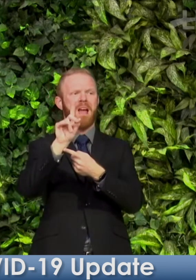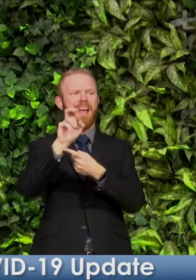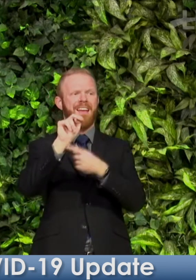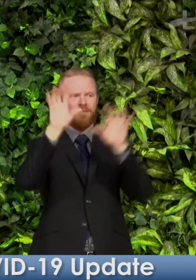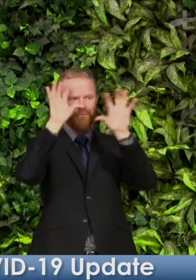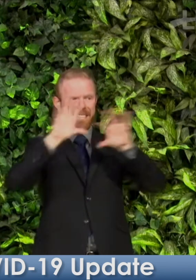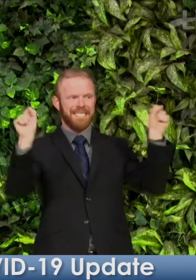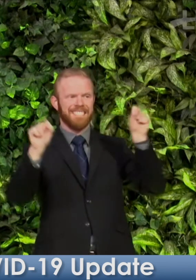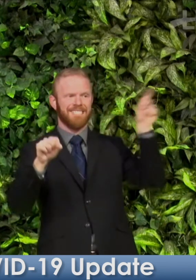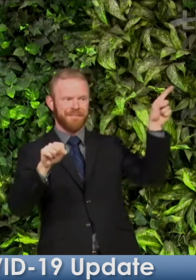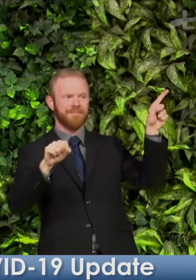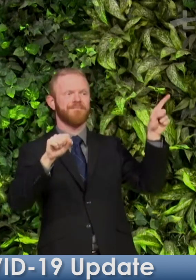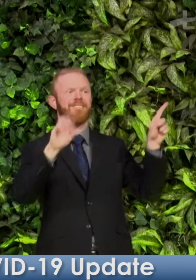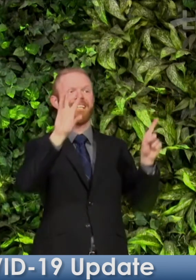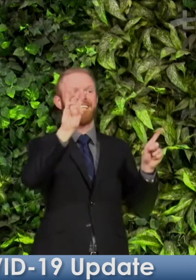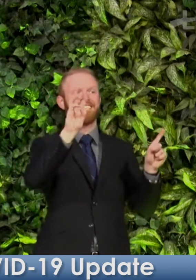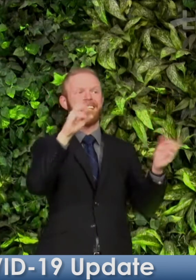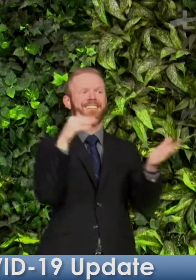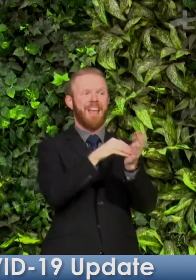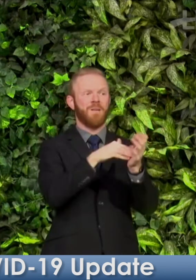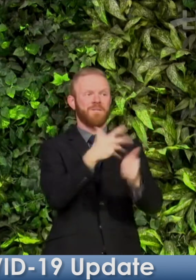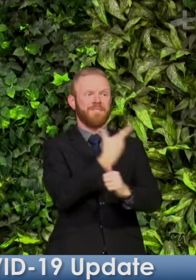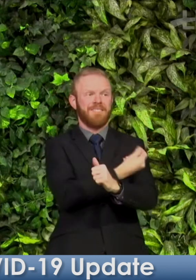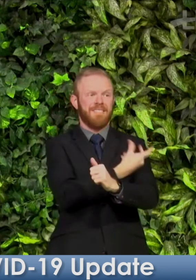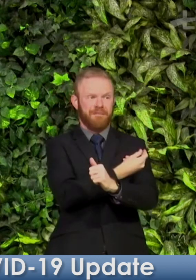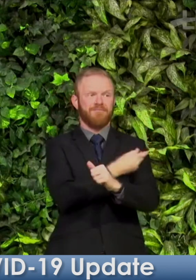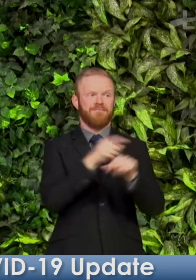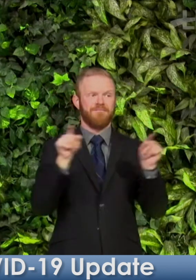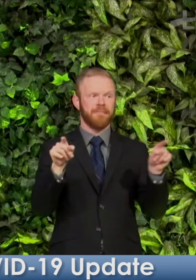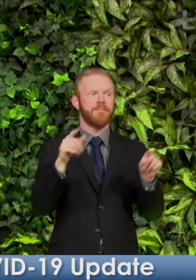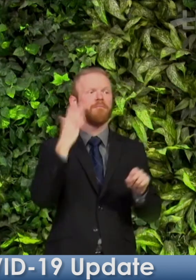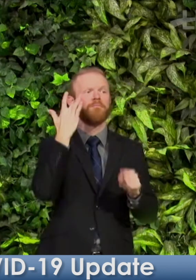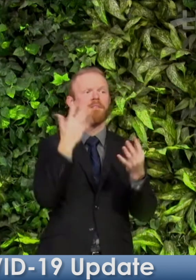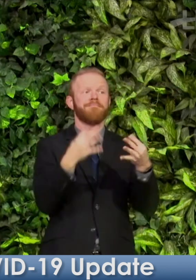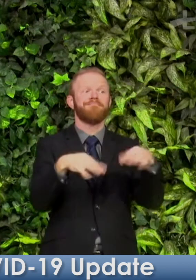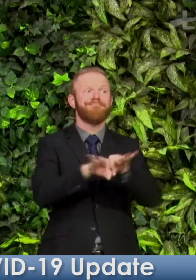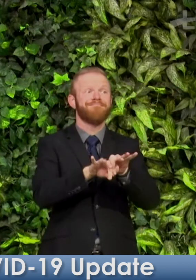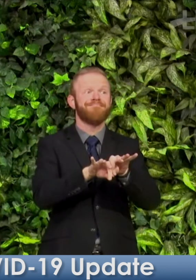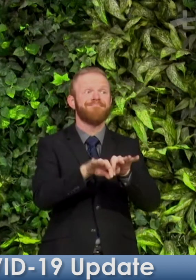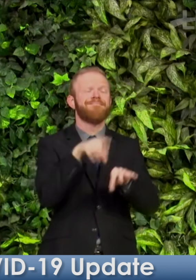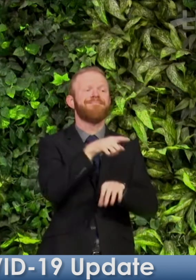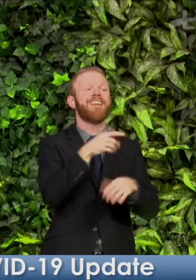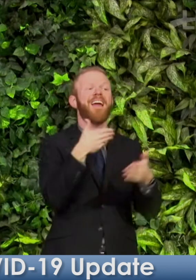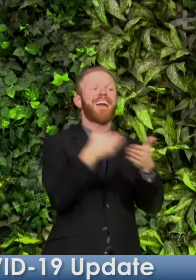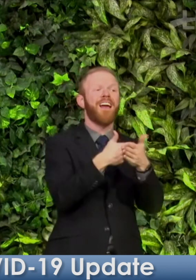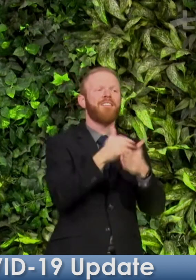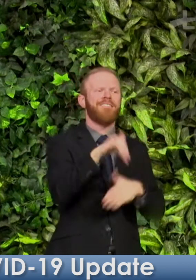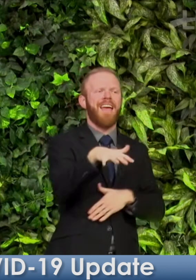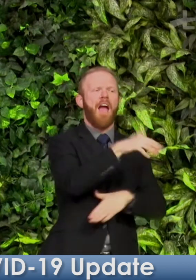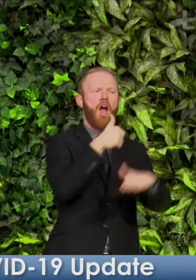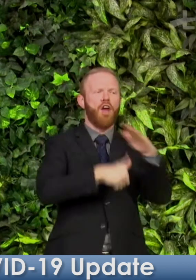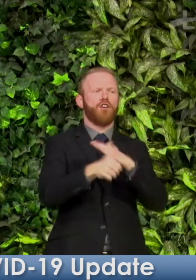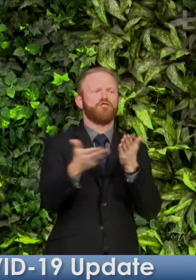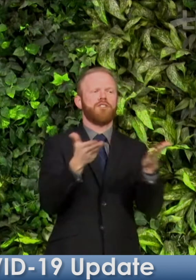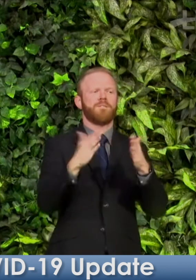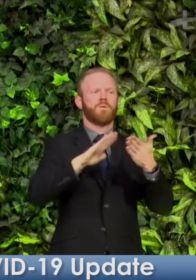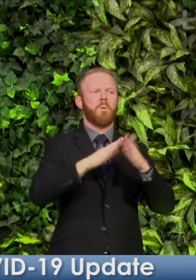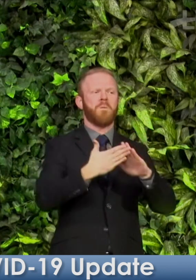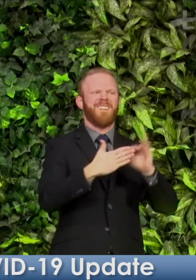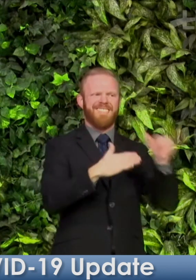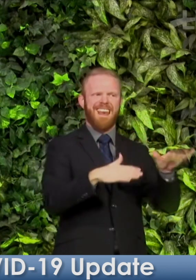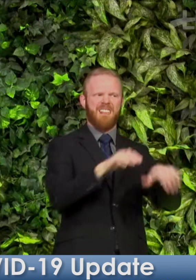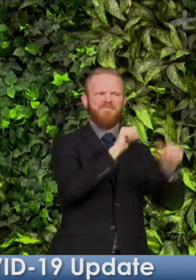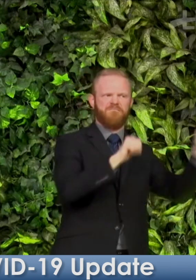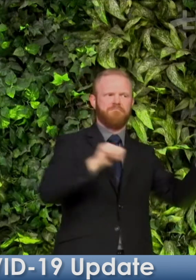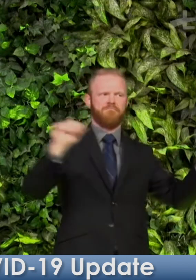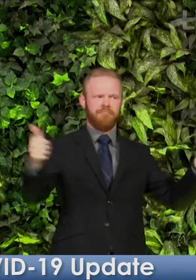proximity of those sites to our diverse communities and underserved communities that made them distinctive and unique, not just because they were the first federal